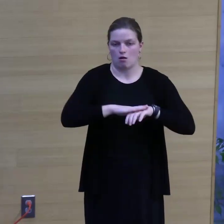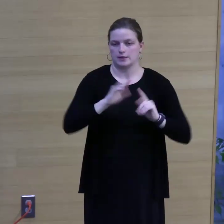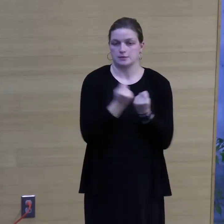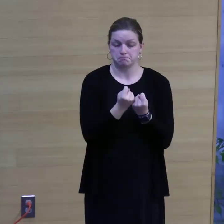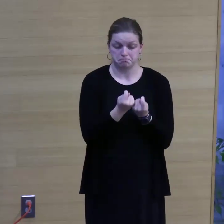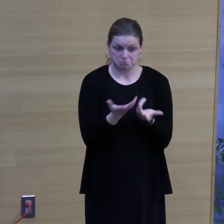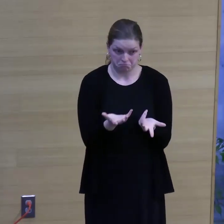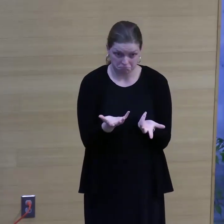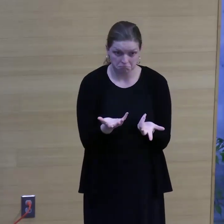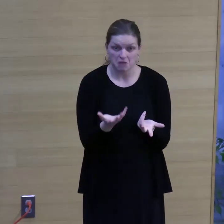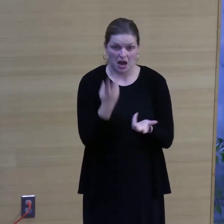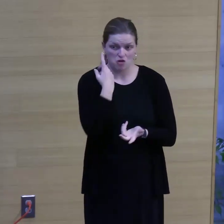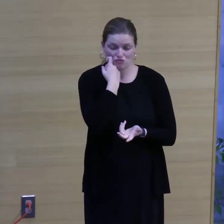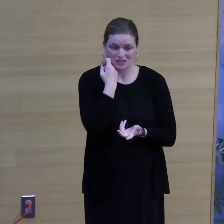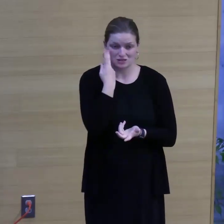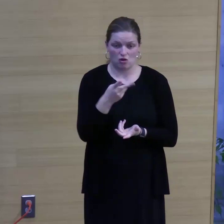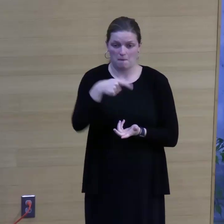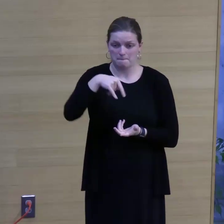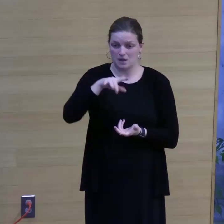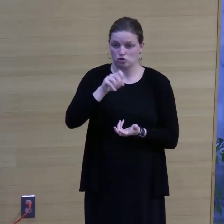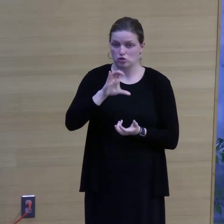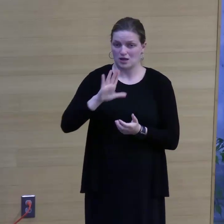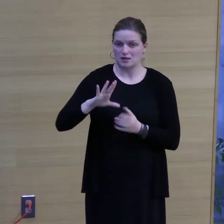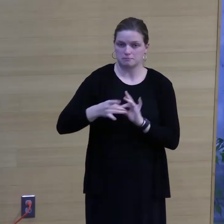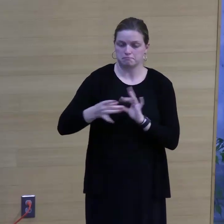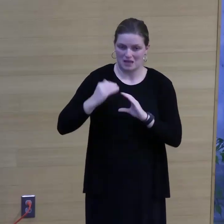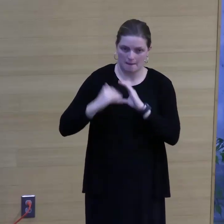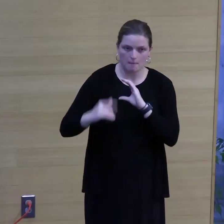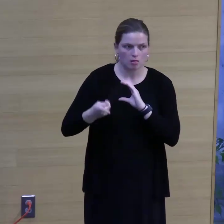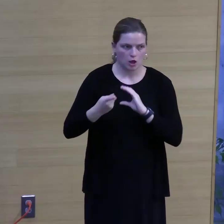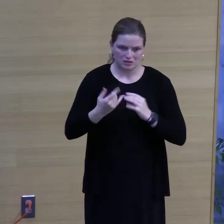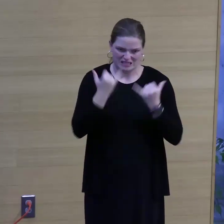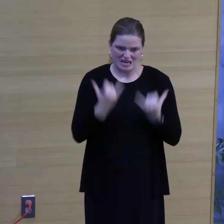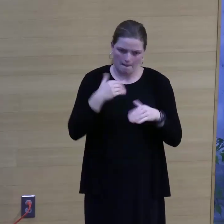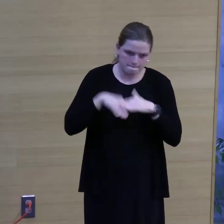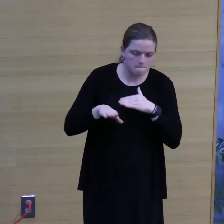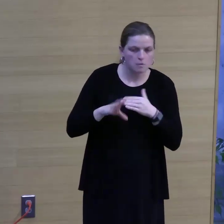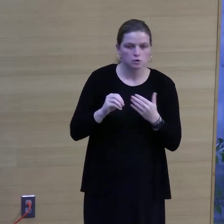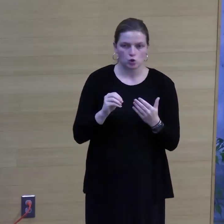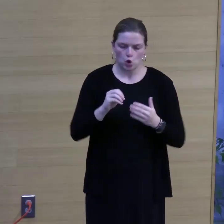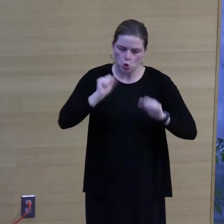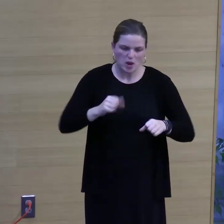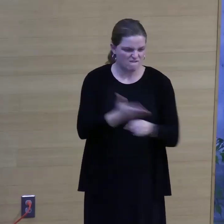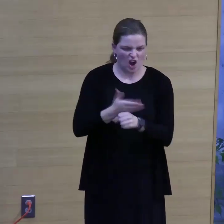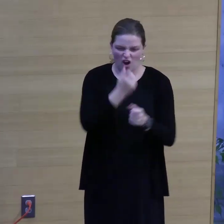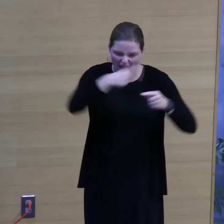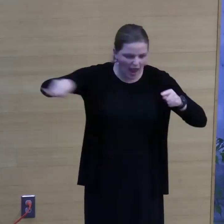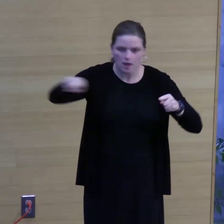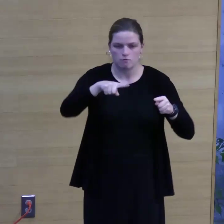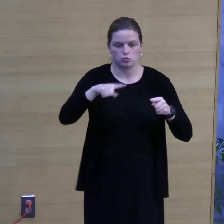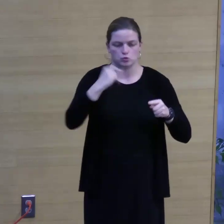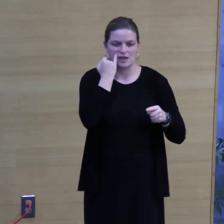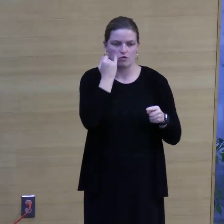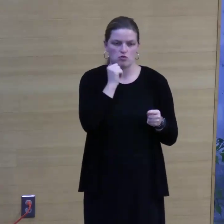and I literally just saw Patrick's email saying that y'all are having this baby now. And know that you can fire any of those people.